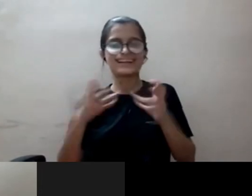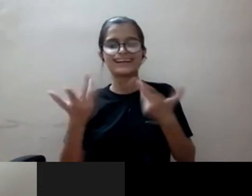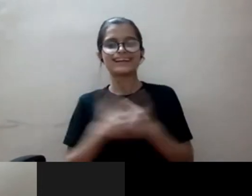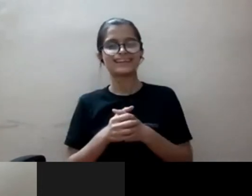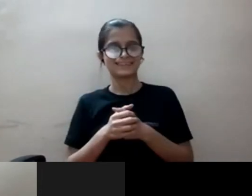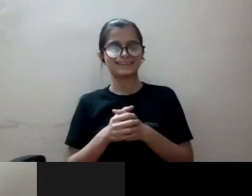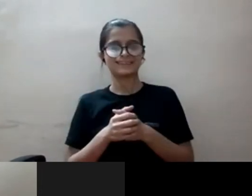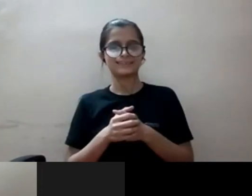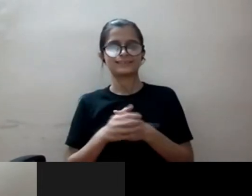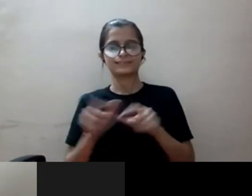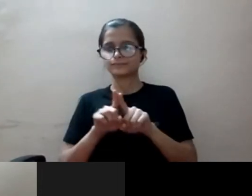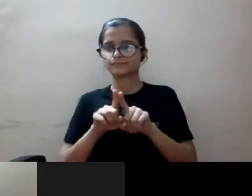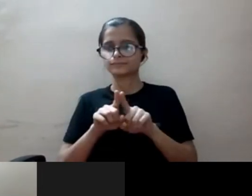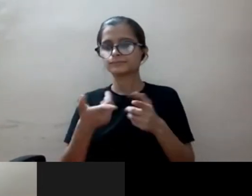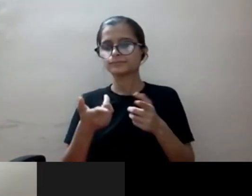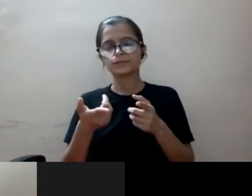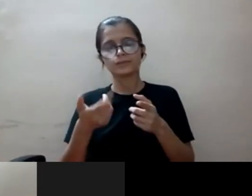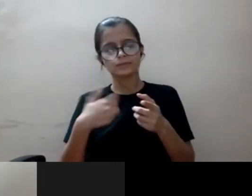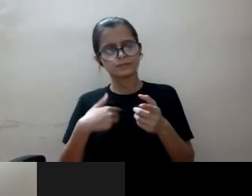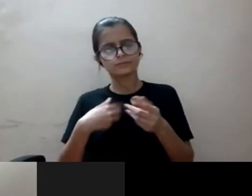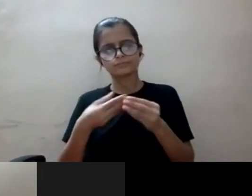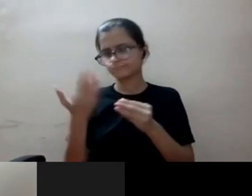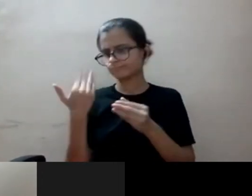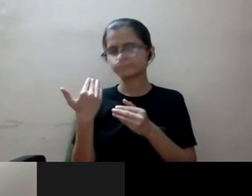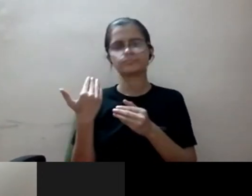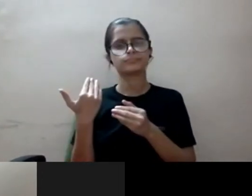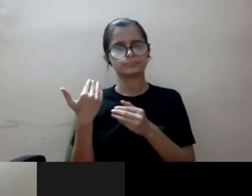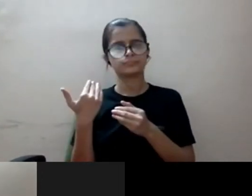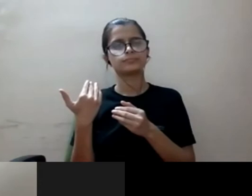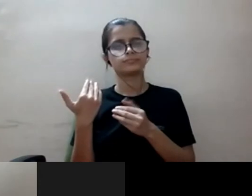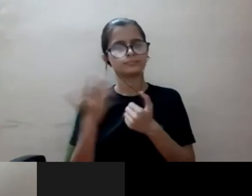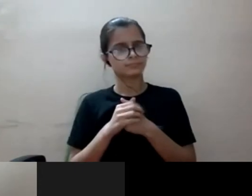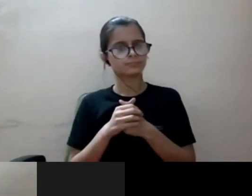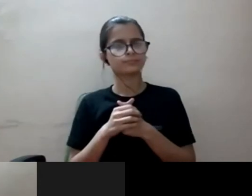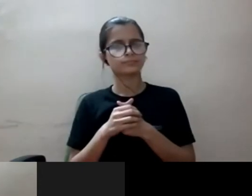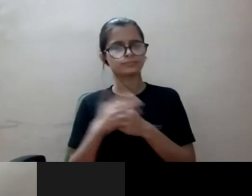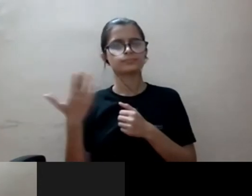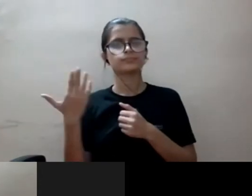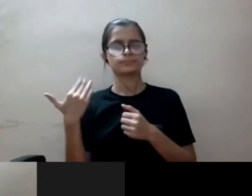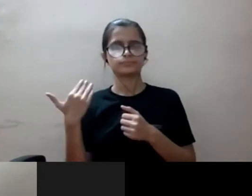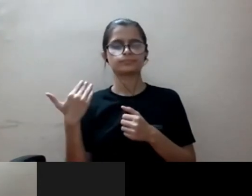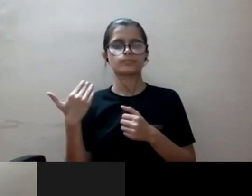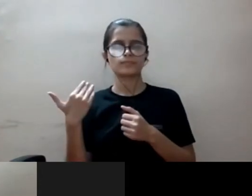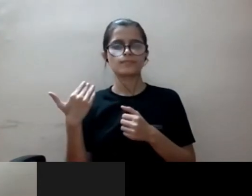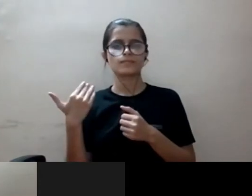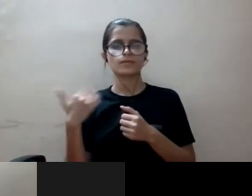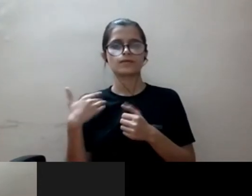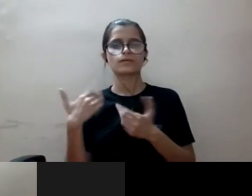You'll laugh at this. I recently wrote a little bit of